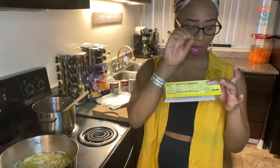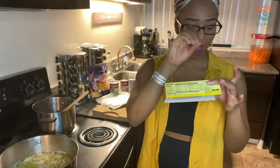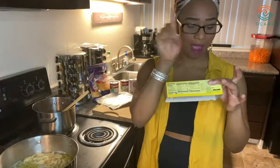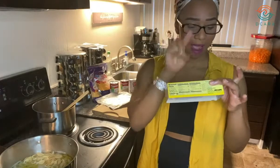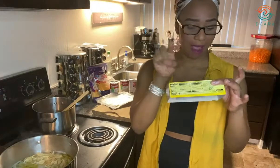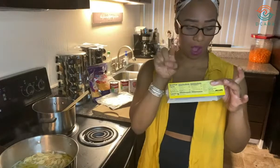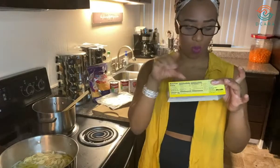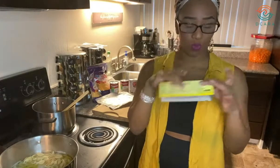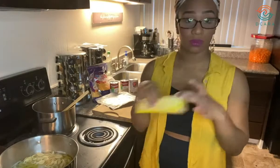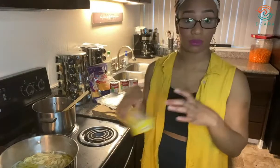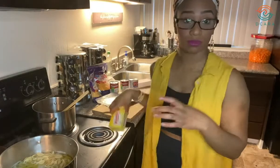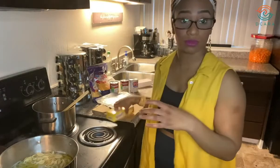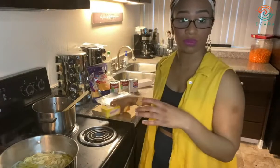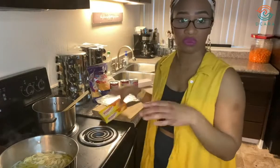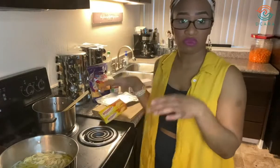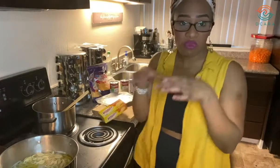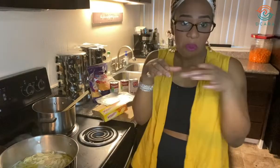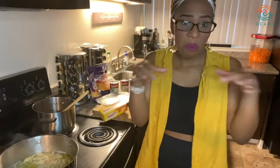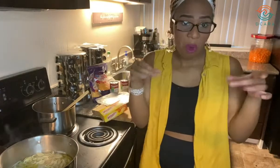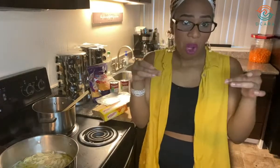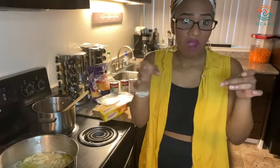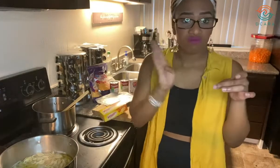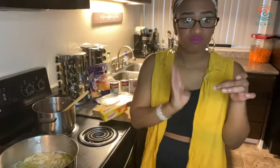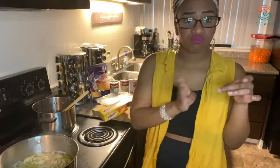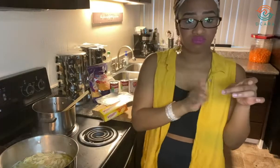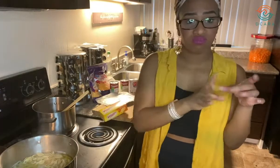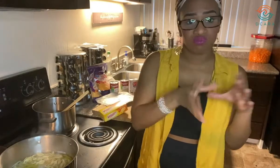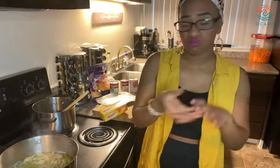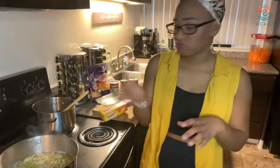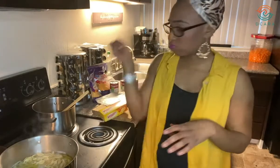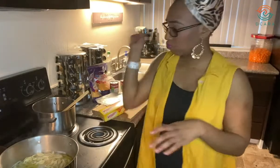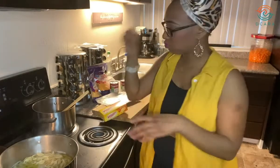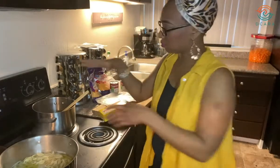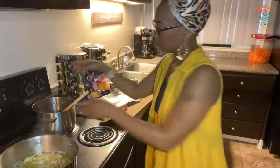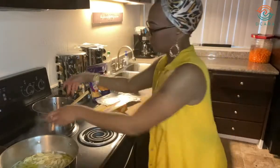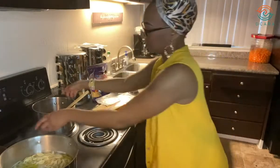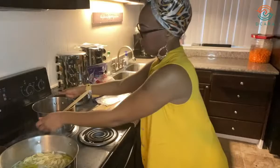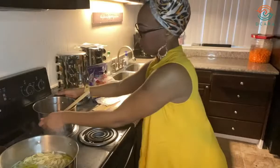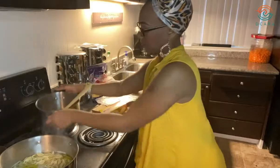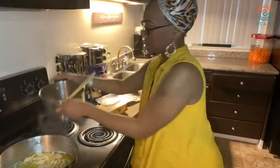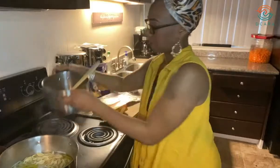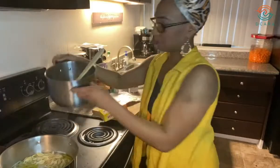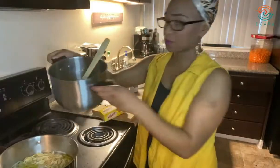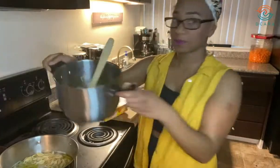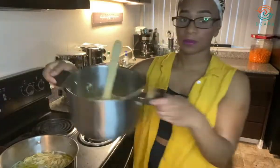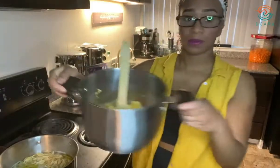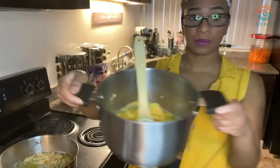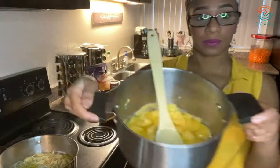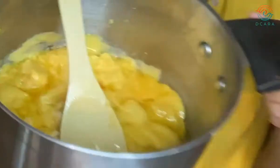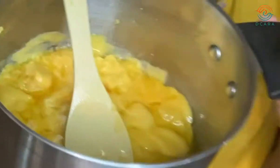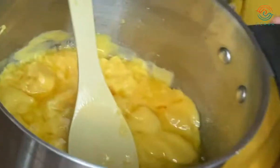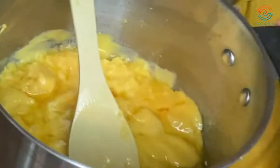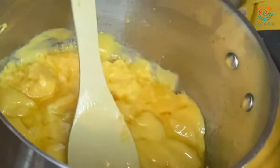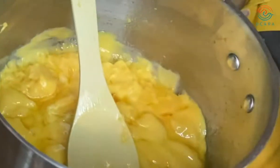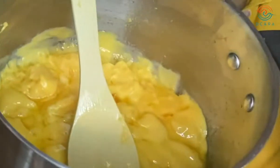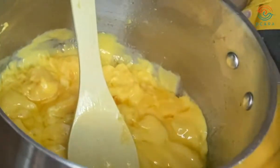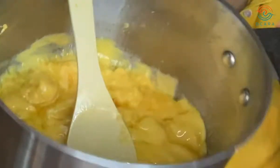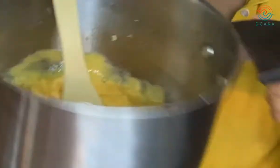It says around 1 ounce in size. Go ahead and toss it in the pot with the butter and take a look.